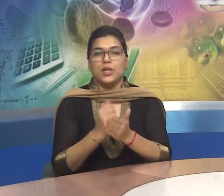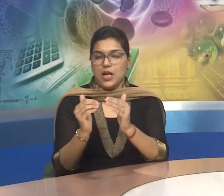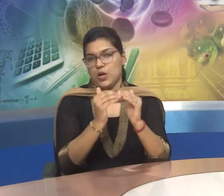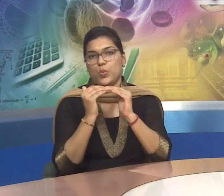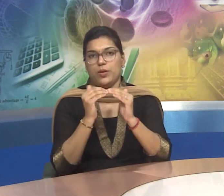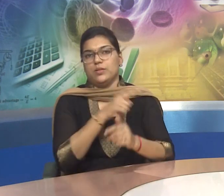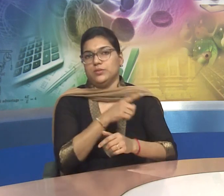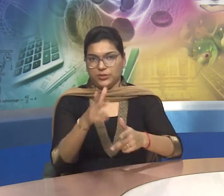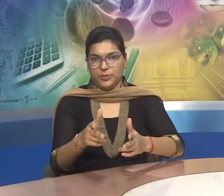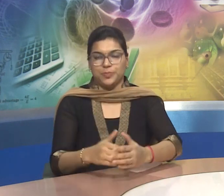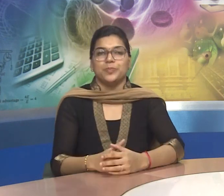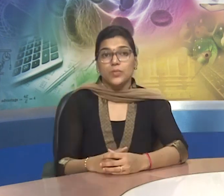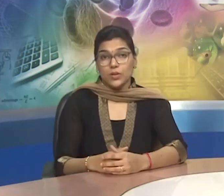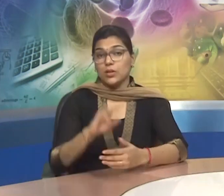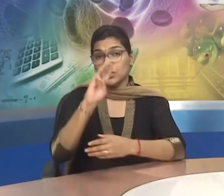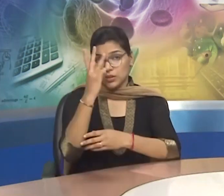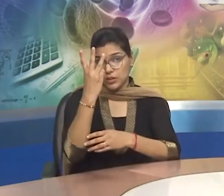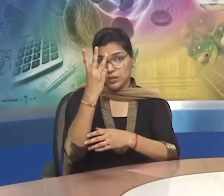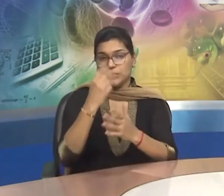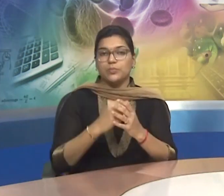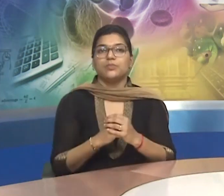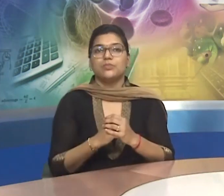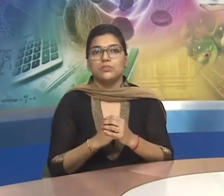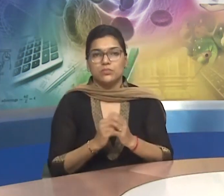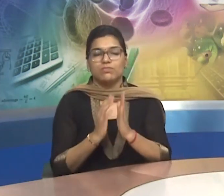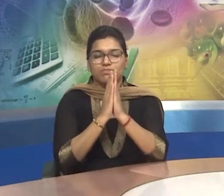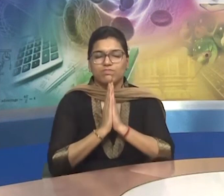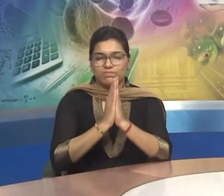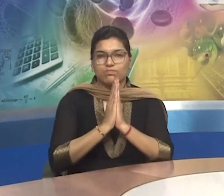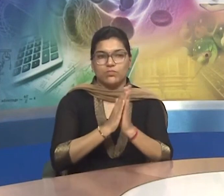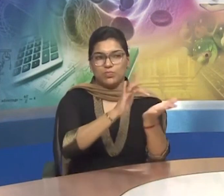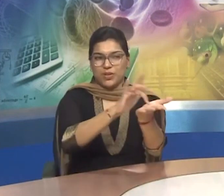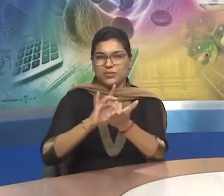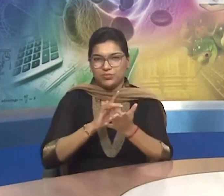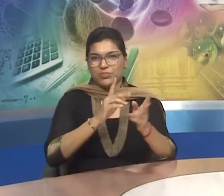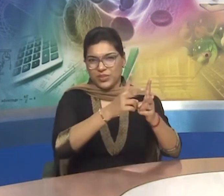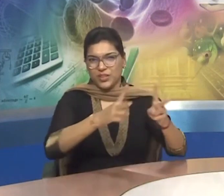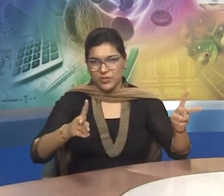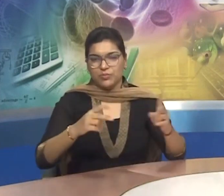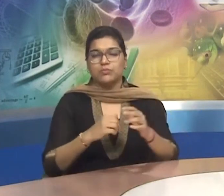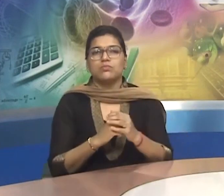the background of the person. The third point explains